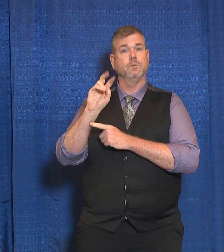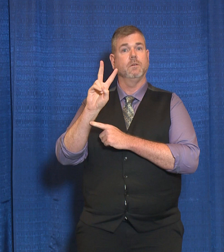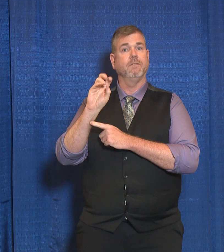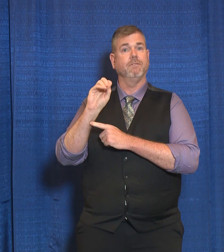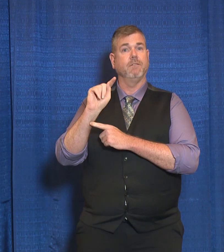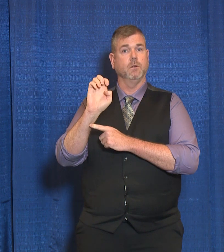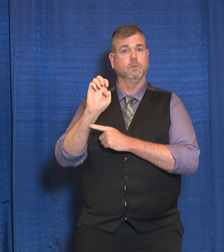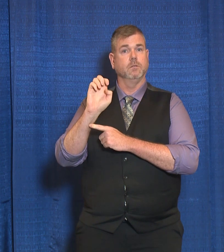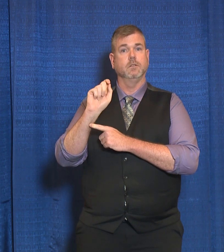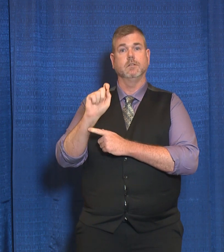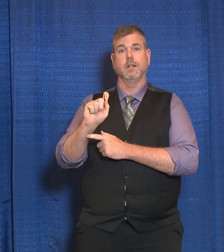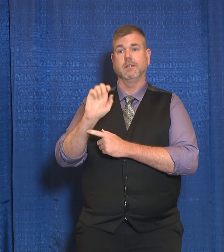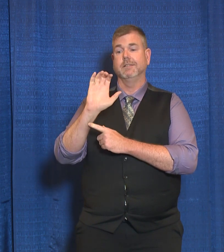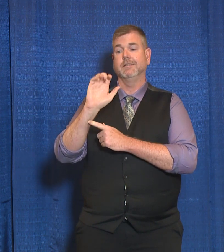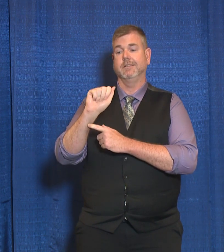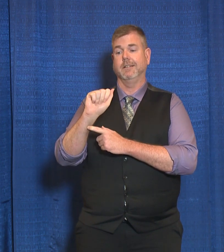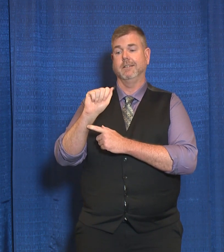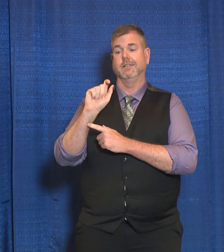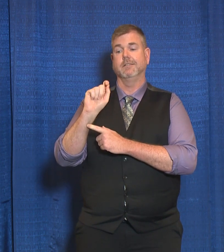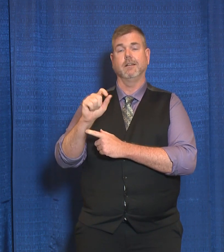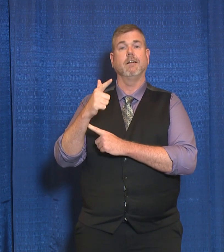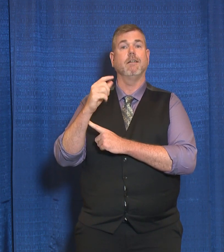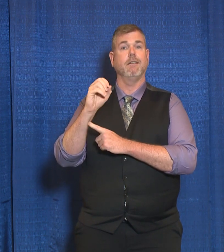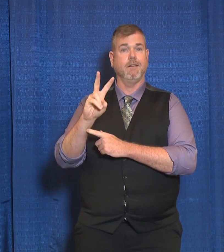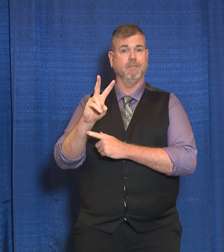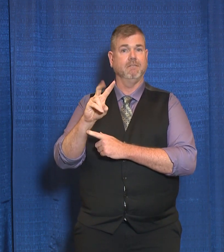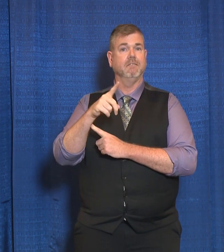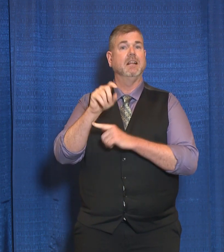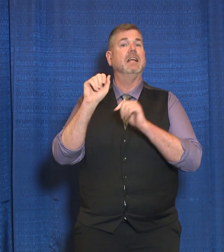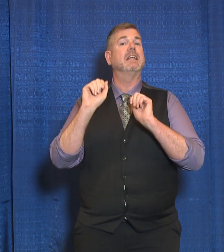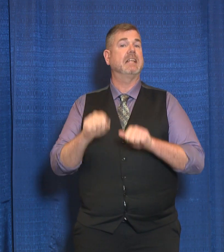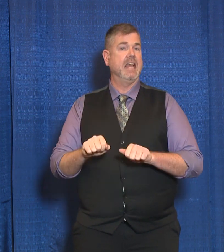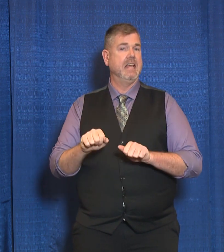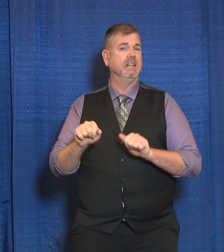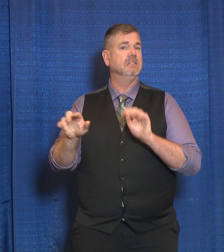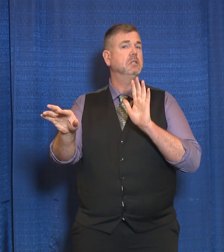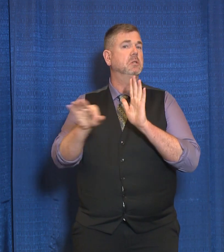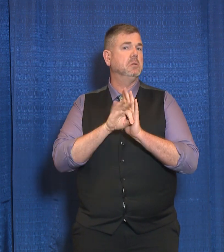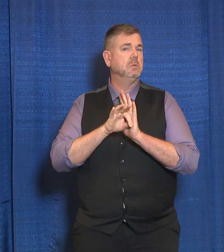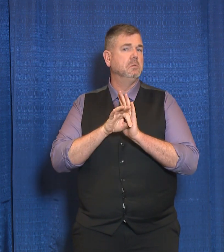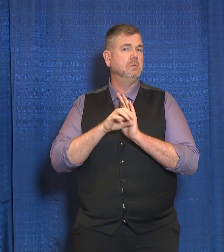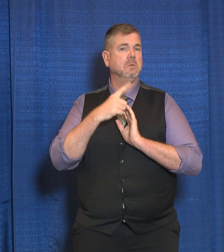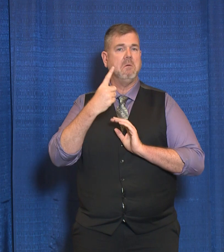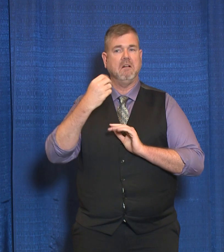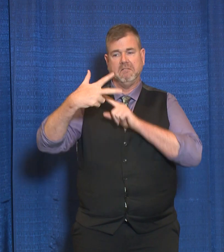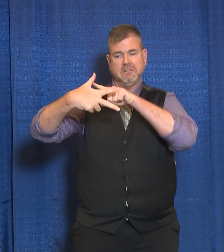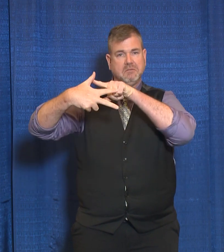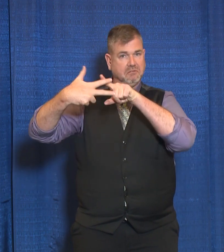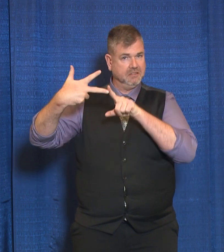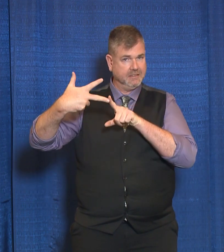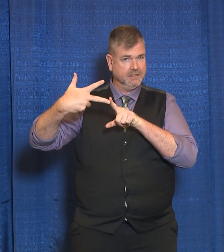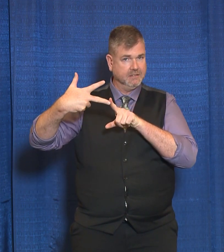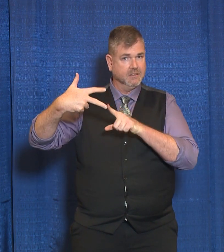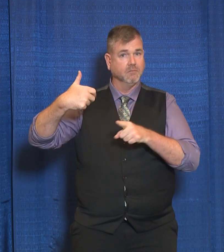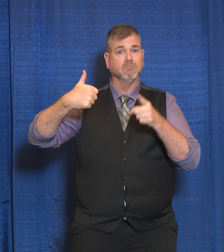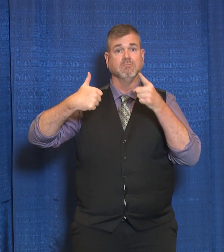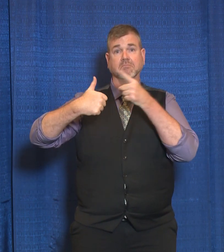registertovote.ca.gov, you can click the option to register to vote, pre-register to vote, or check your voter registration